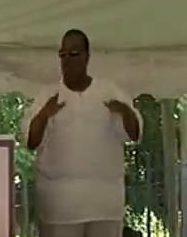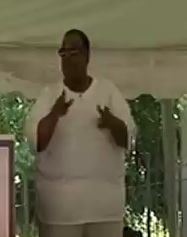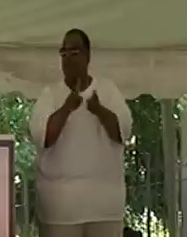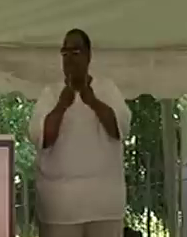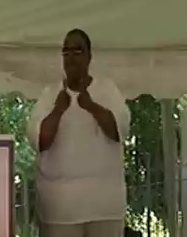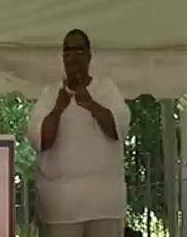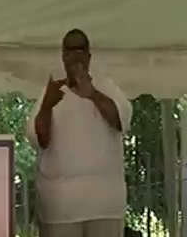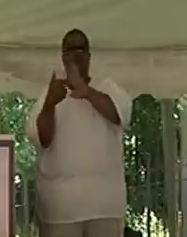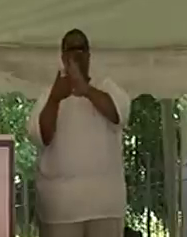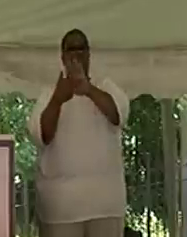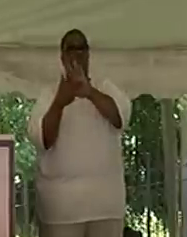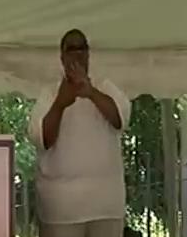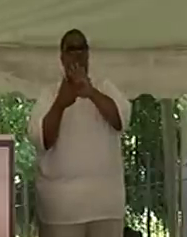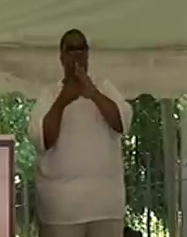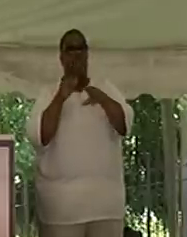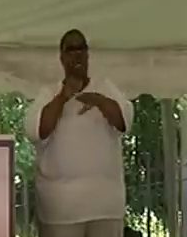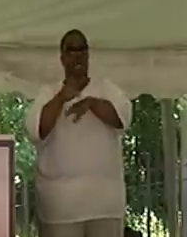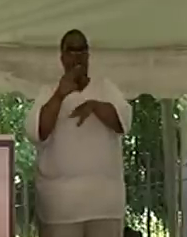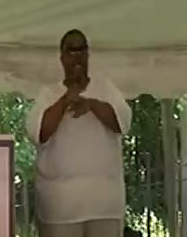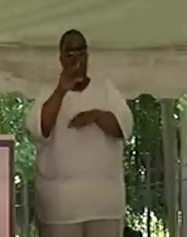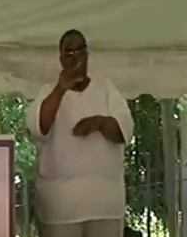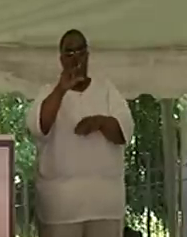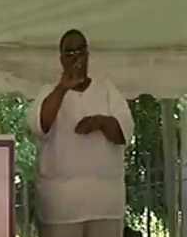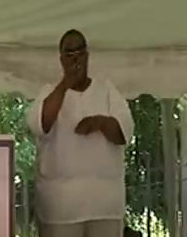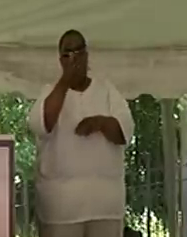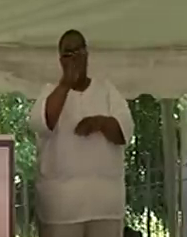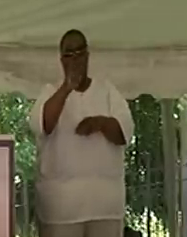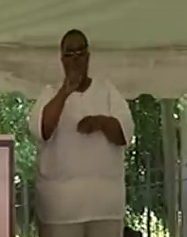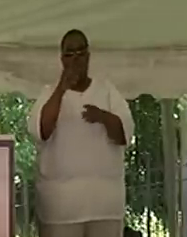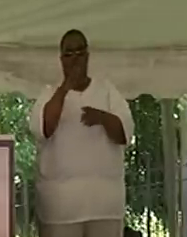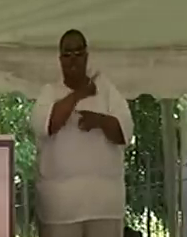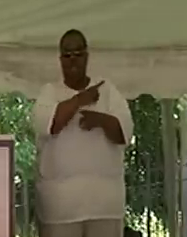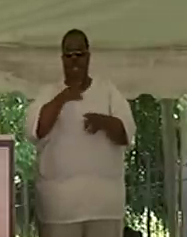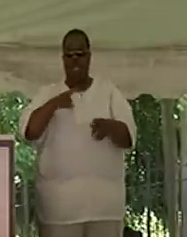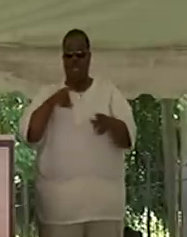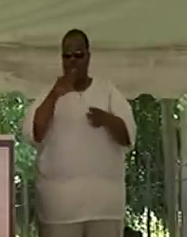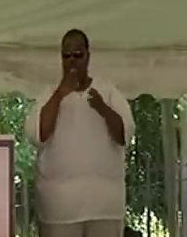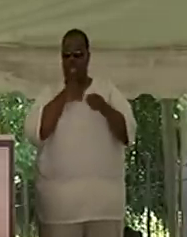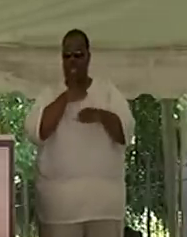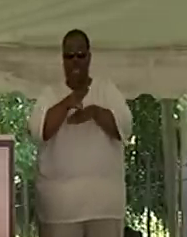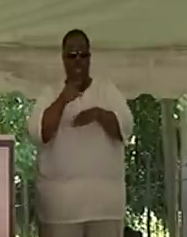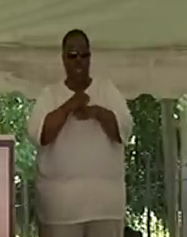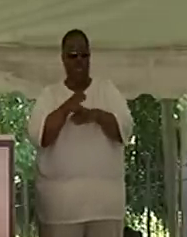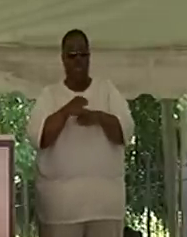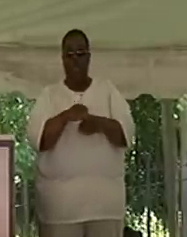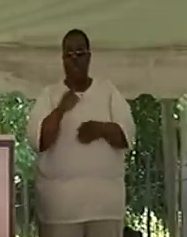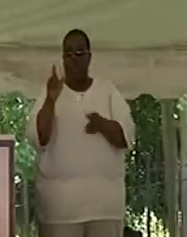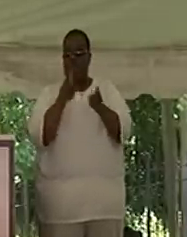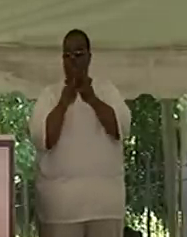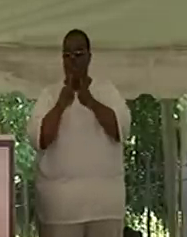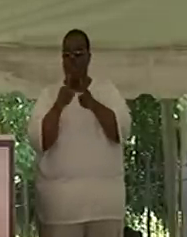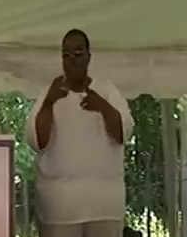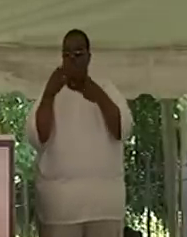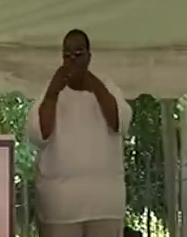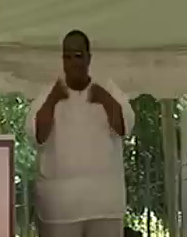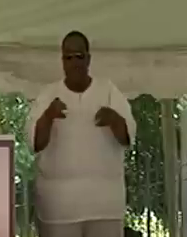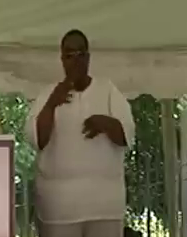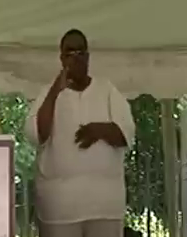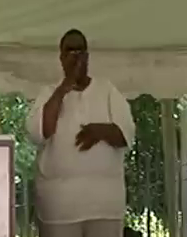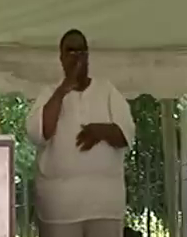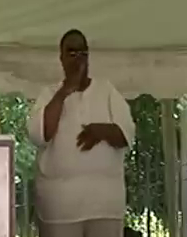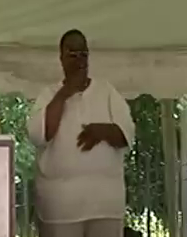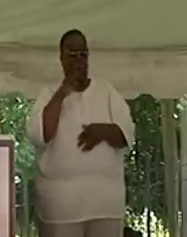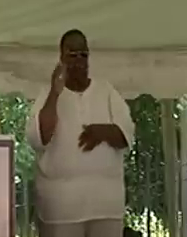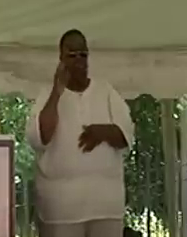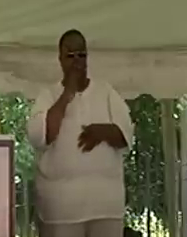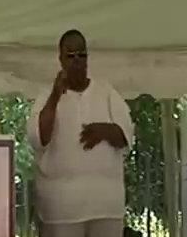also have a representative here from Councilmember Graham, his legislative counsel. Ms. Flagle is also going to give brief remarks.